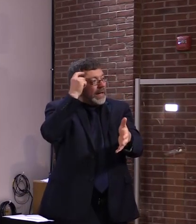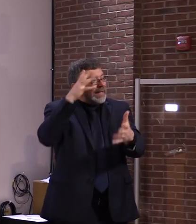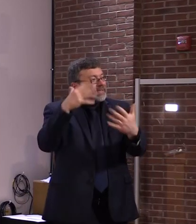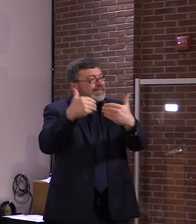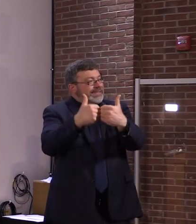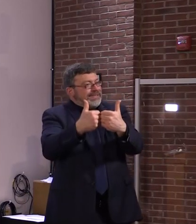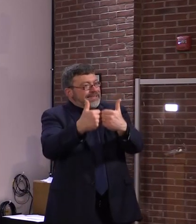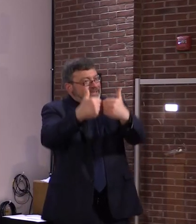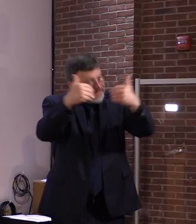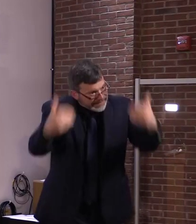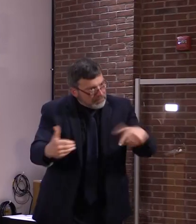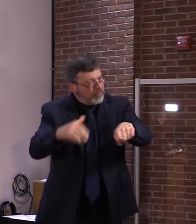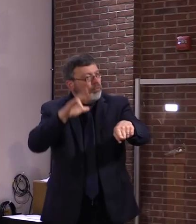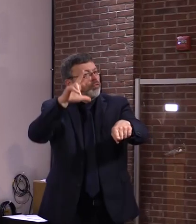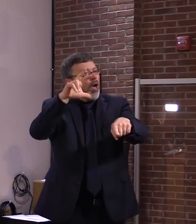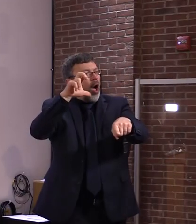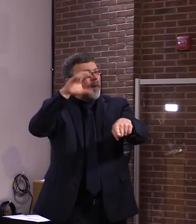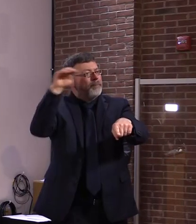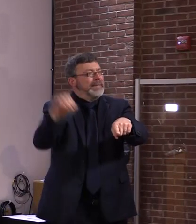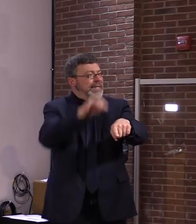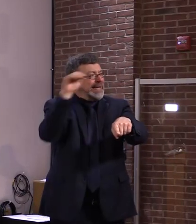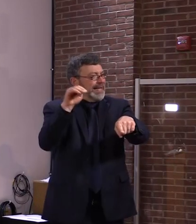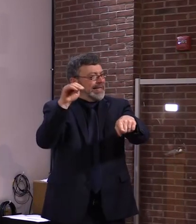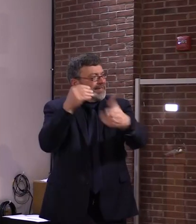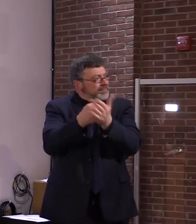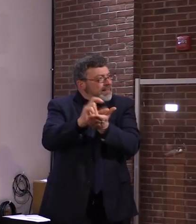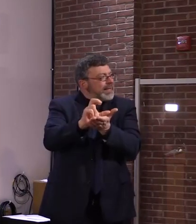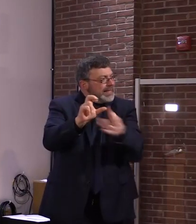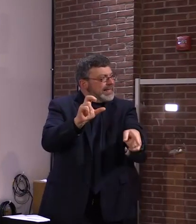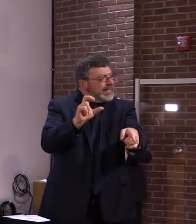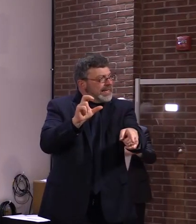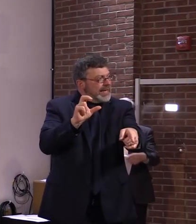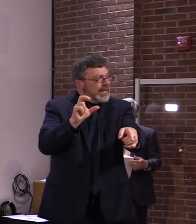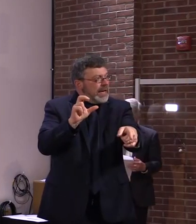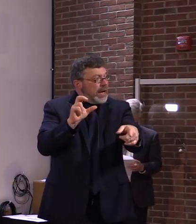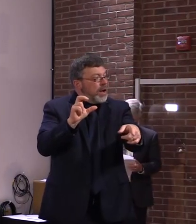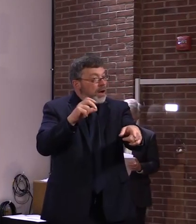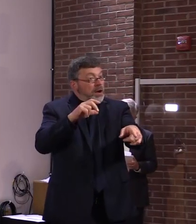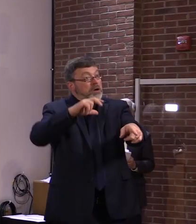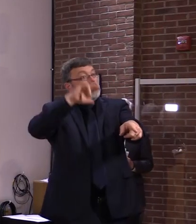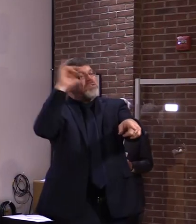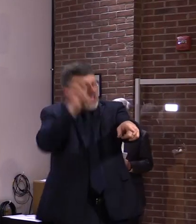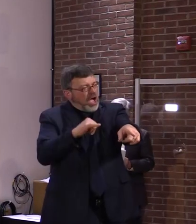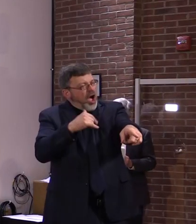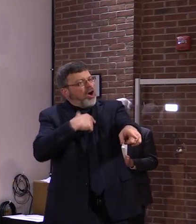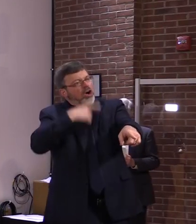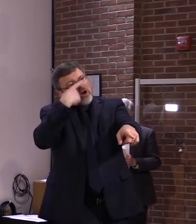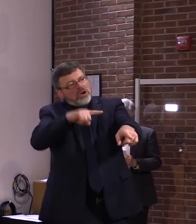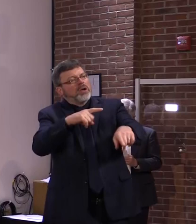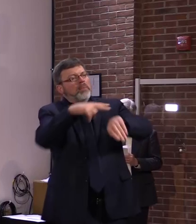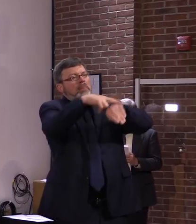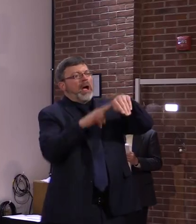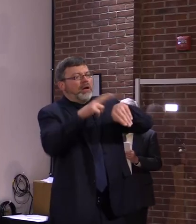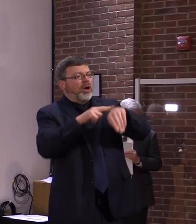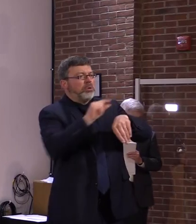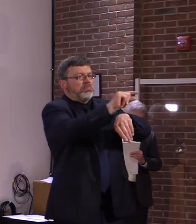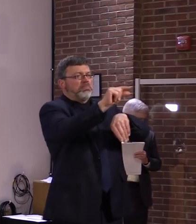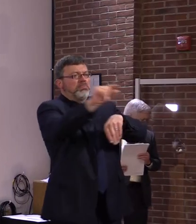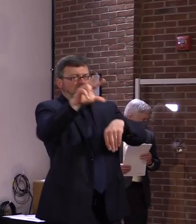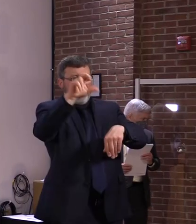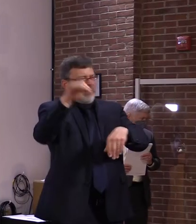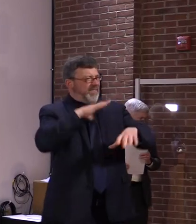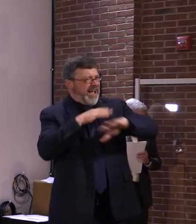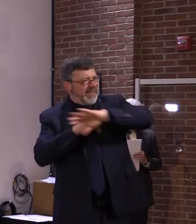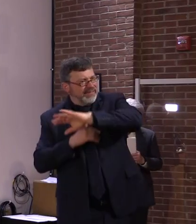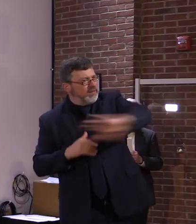year. So I'm saying let's use some of that one-time money instead of dipping into the ARPA funding